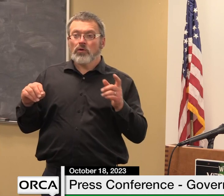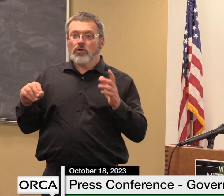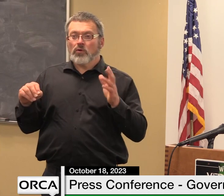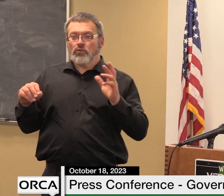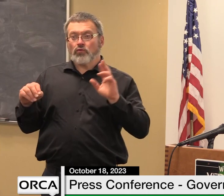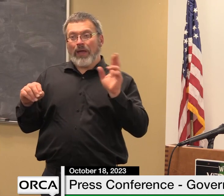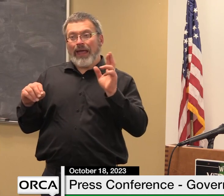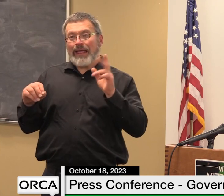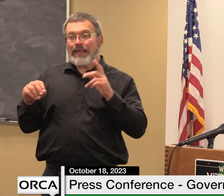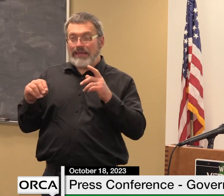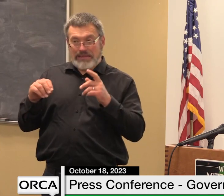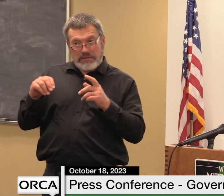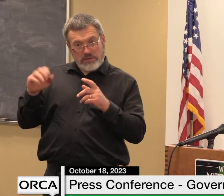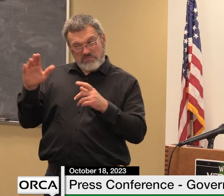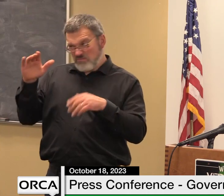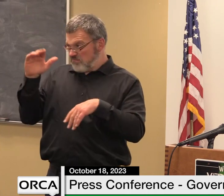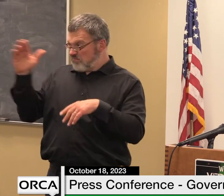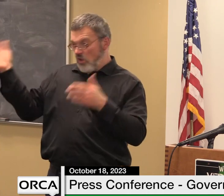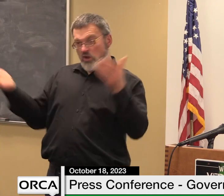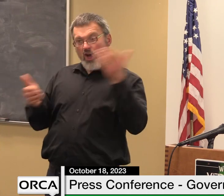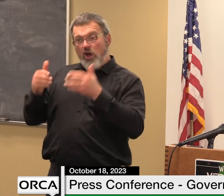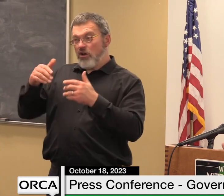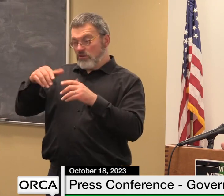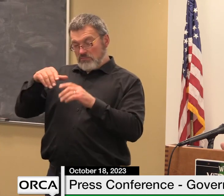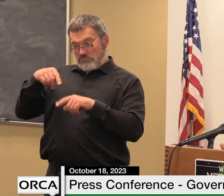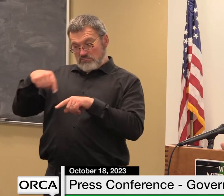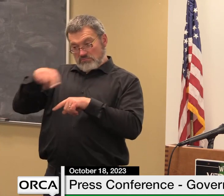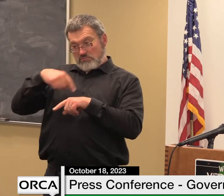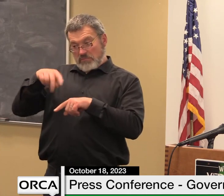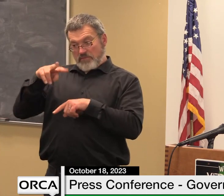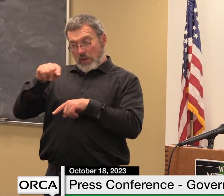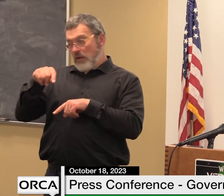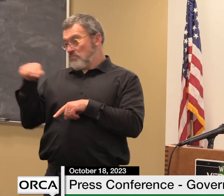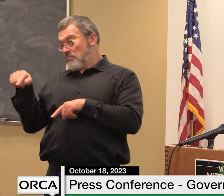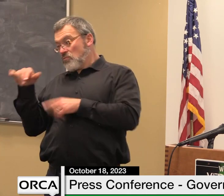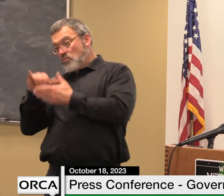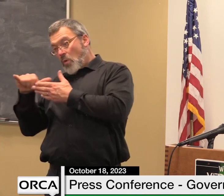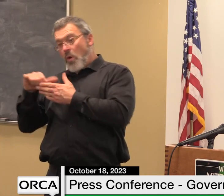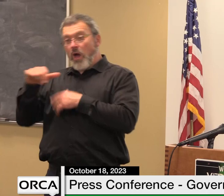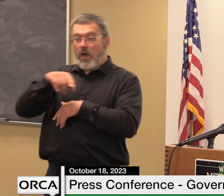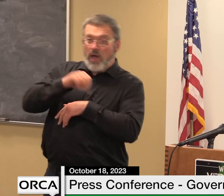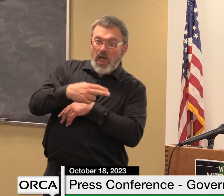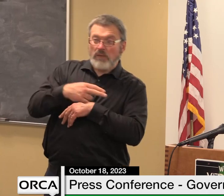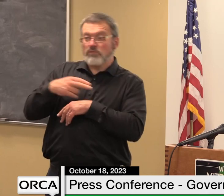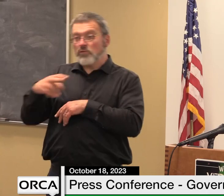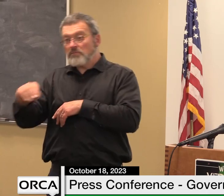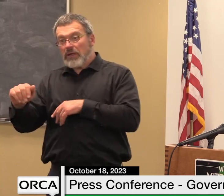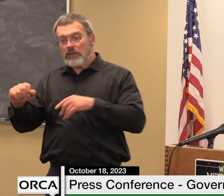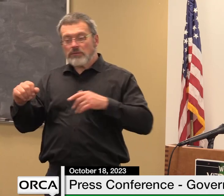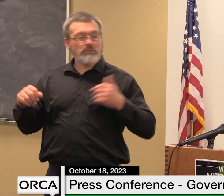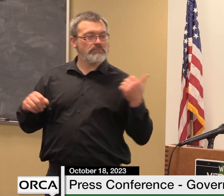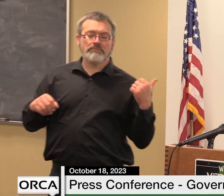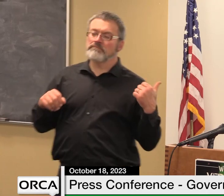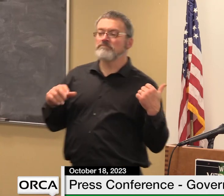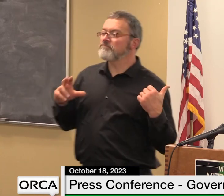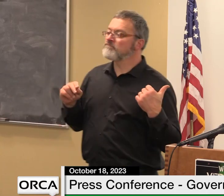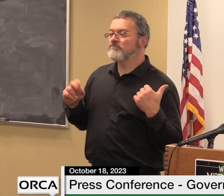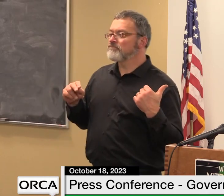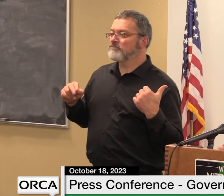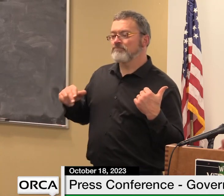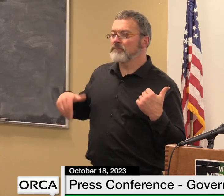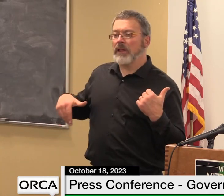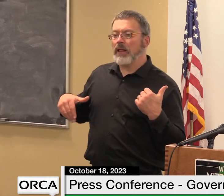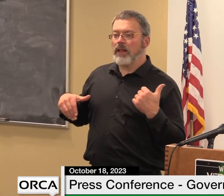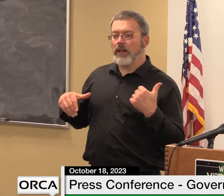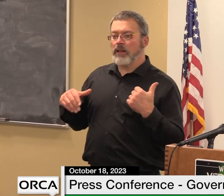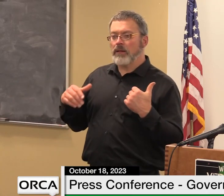contracting help to bring people in? Not at this point that we know of. And again, those folks that we haven't